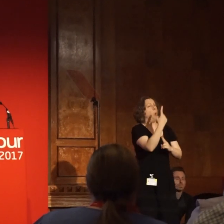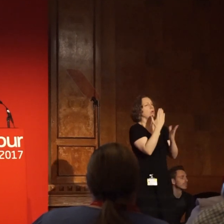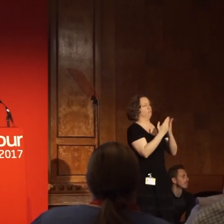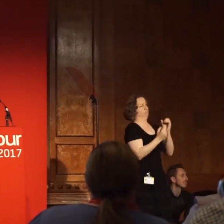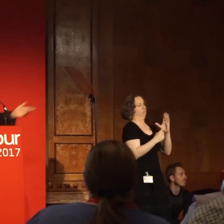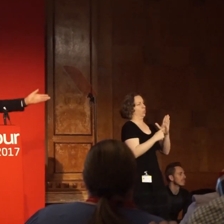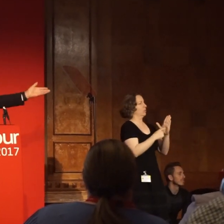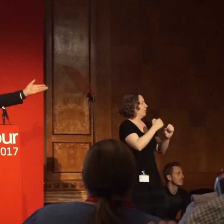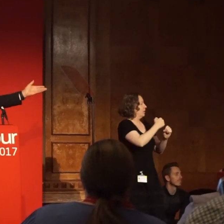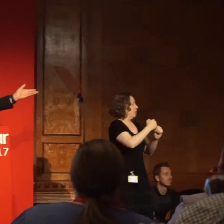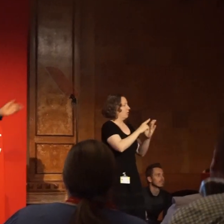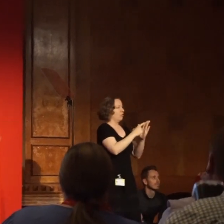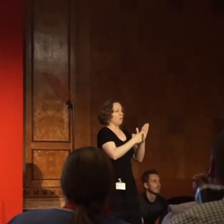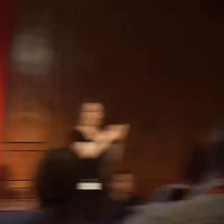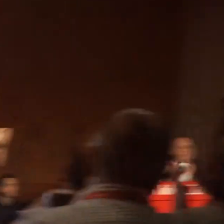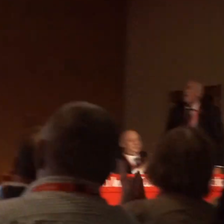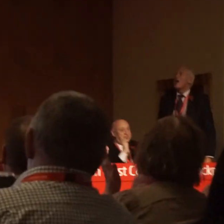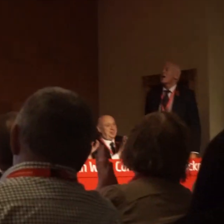all of you.